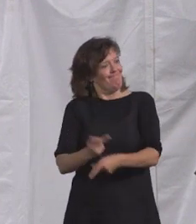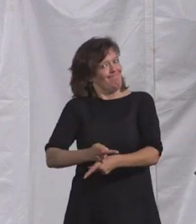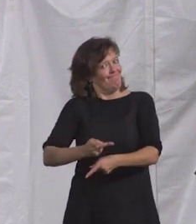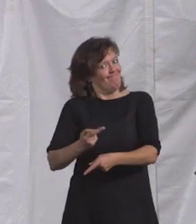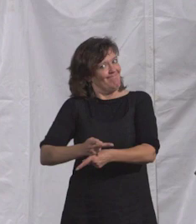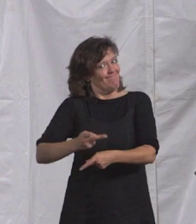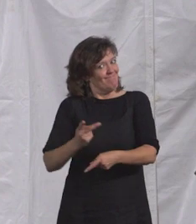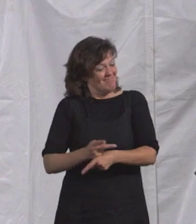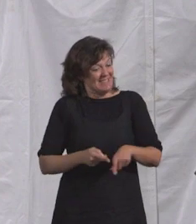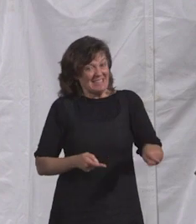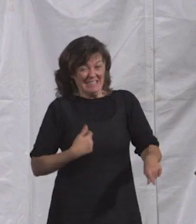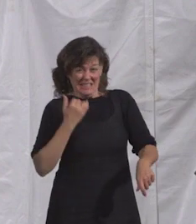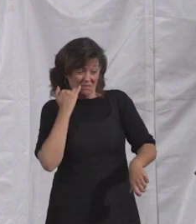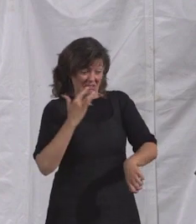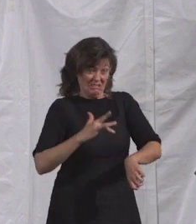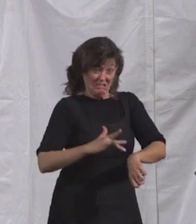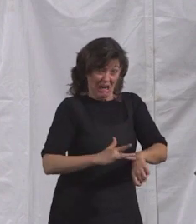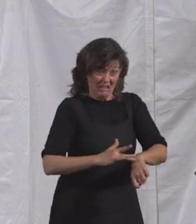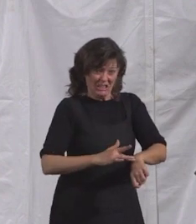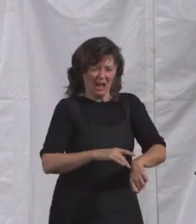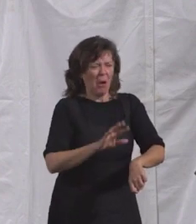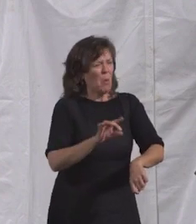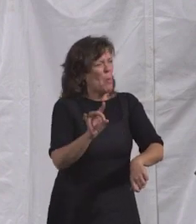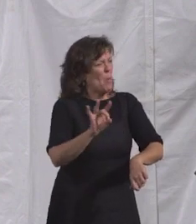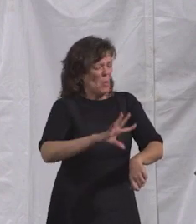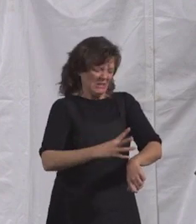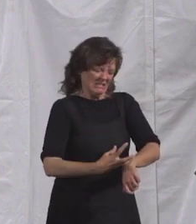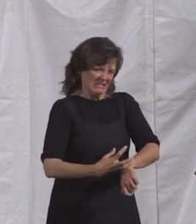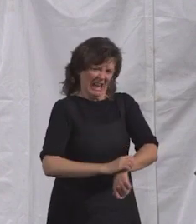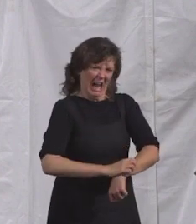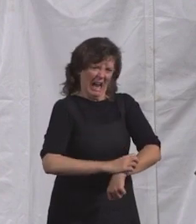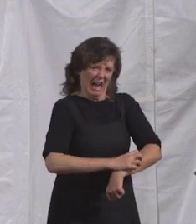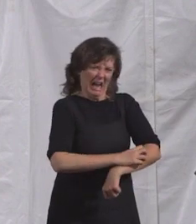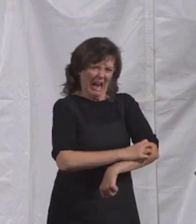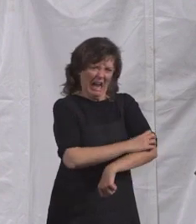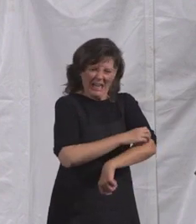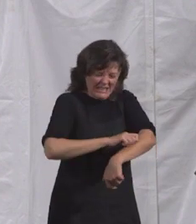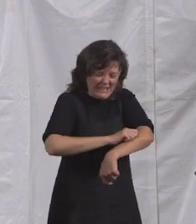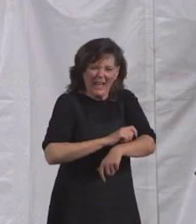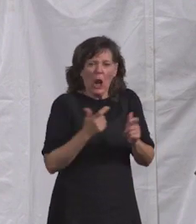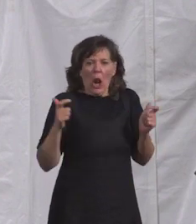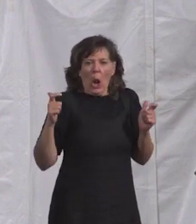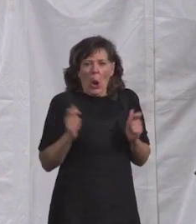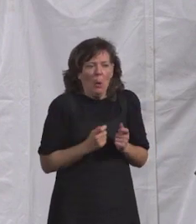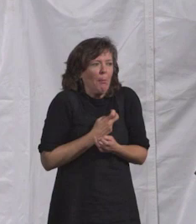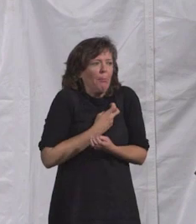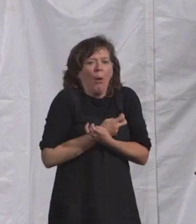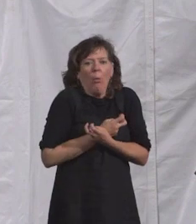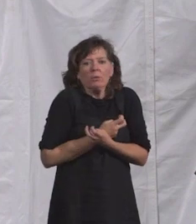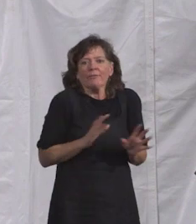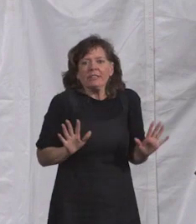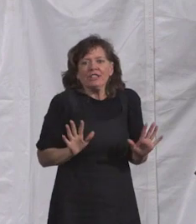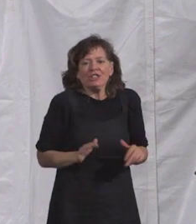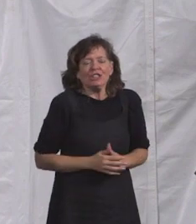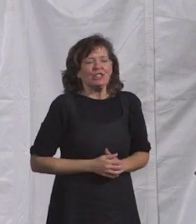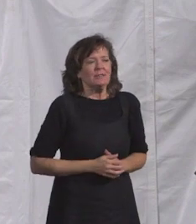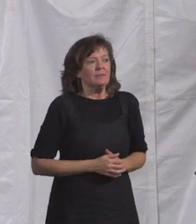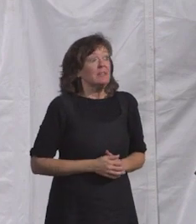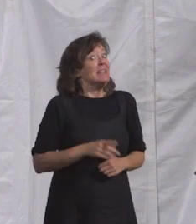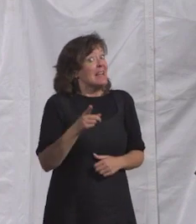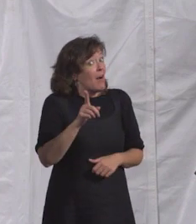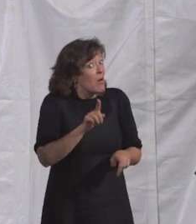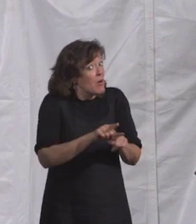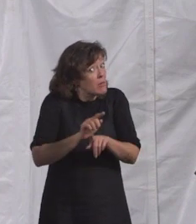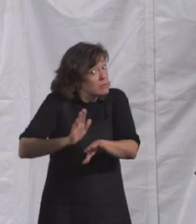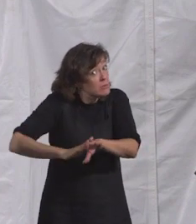the mermaids and the mermen who lived at the bottom of that pool, and they would swim to the surface and they would eat the flesh off of our